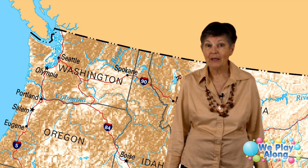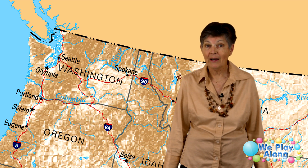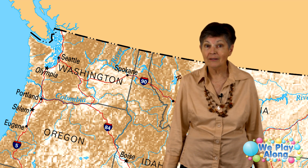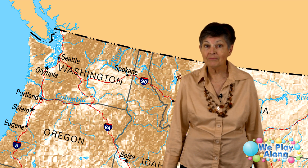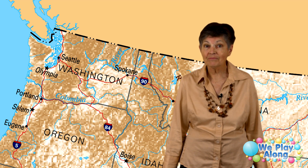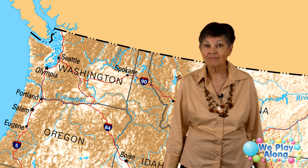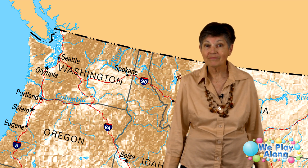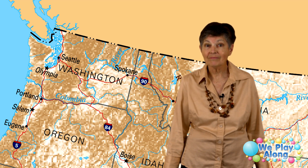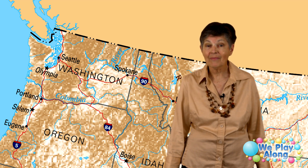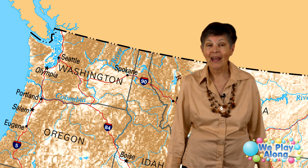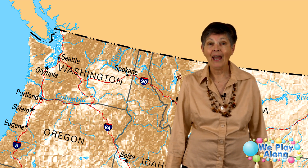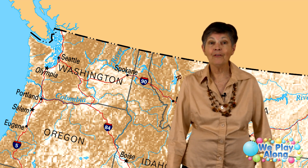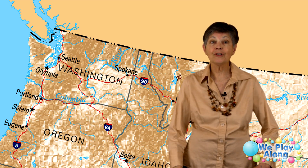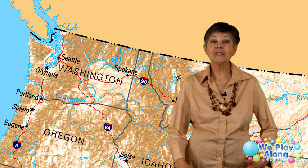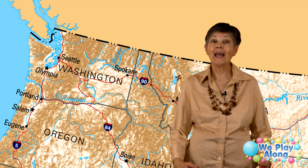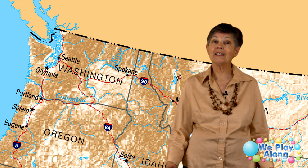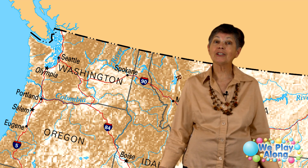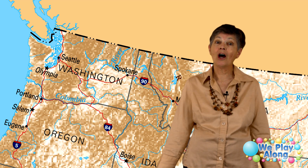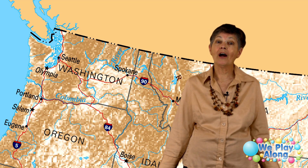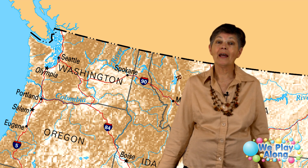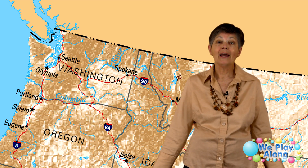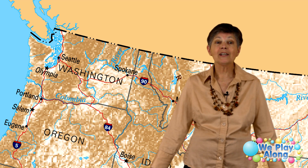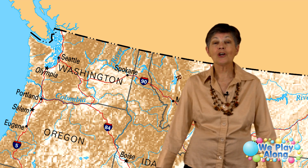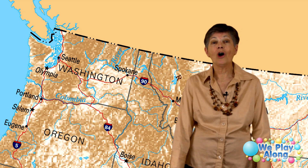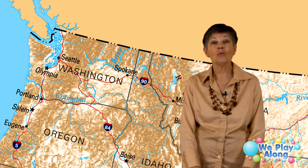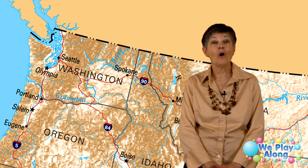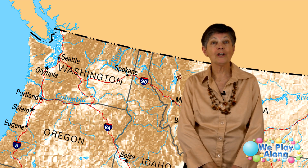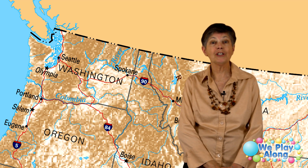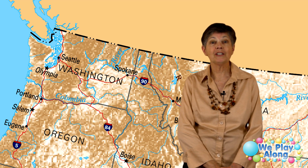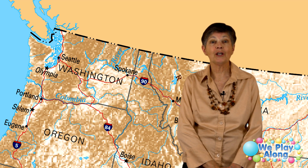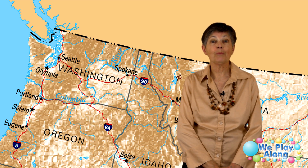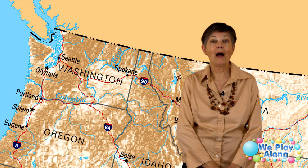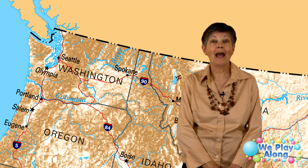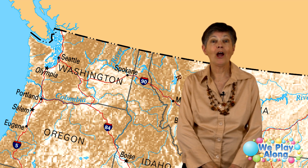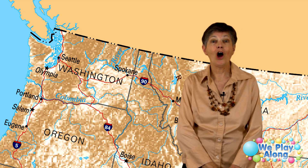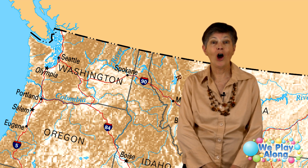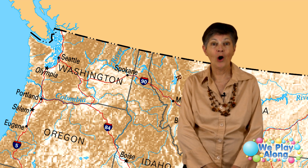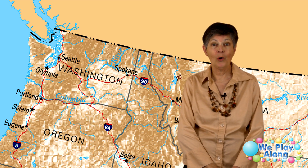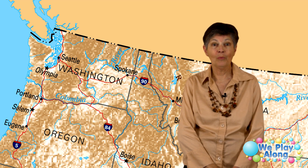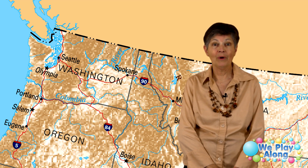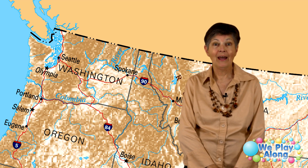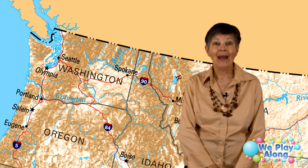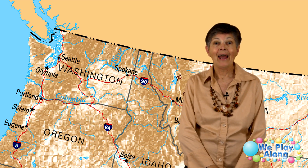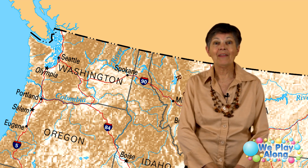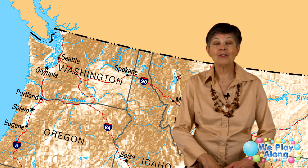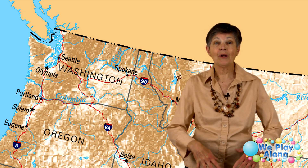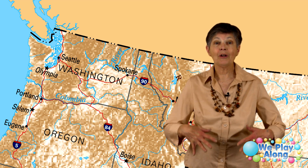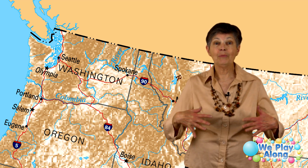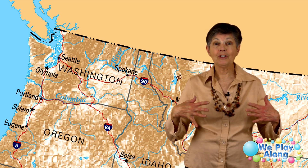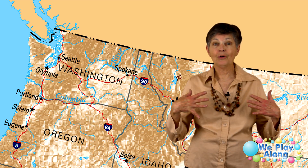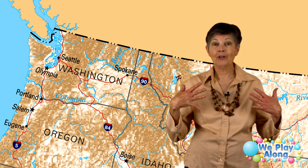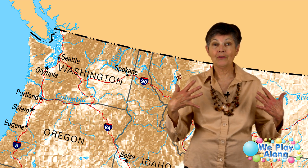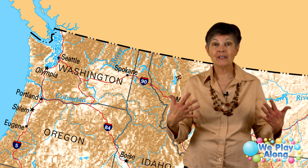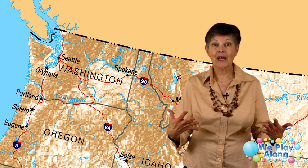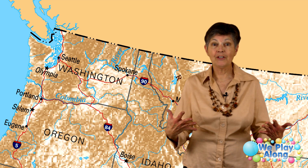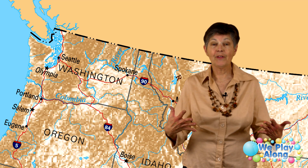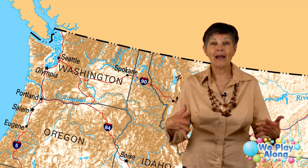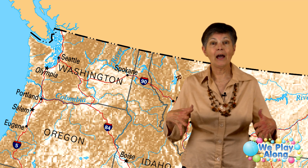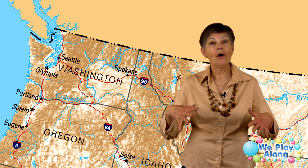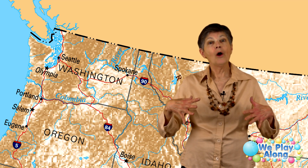Olympia, and their state song is called Washington, My Home. And that's why I'm going to be showing you the signs for that. Now,